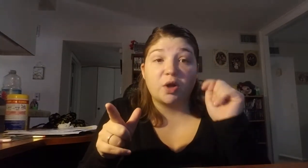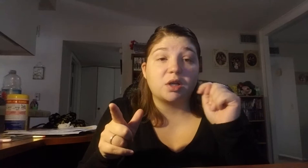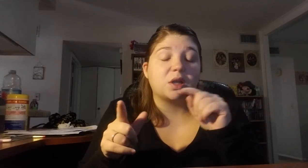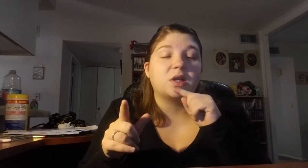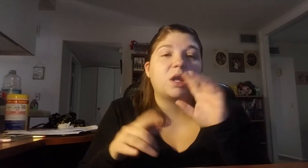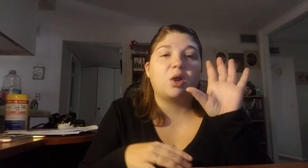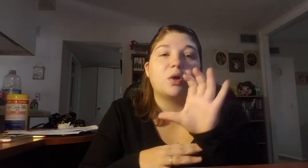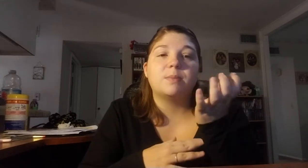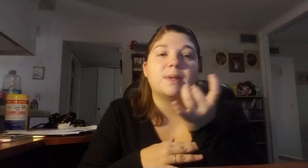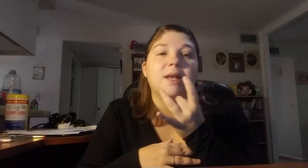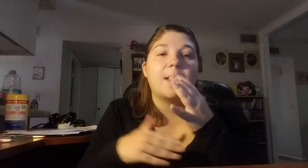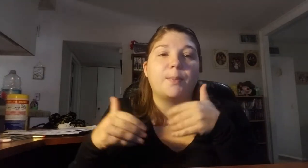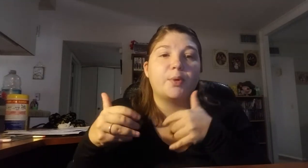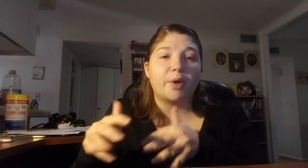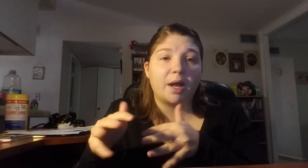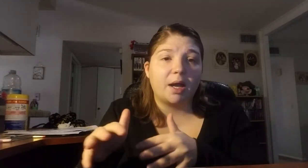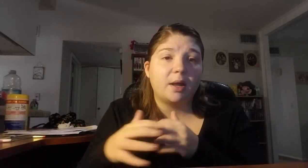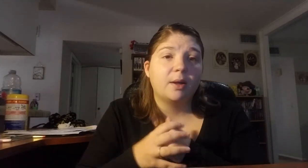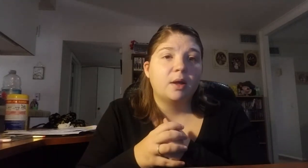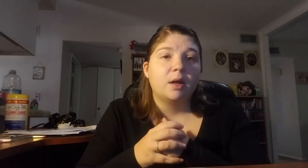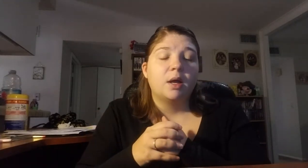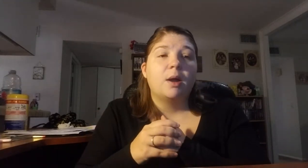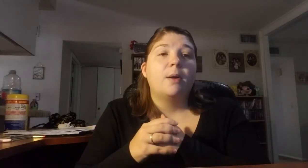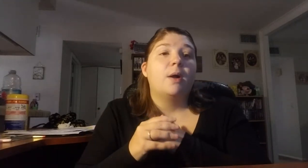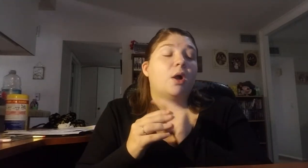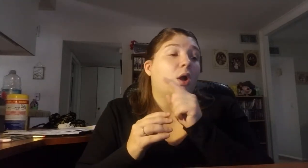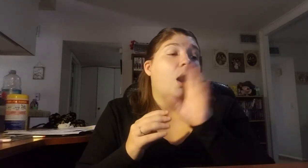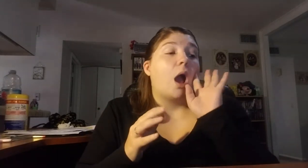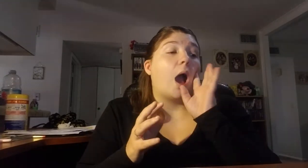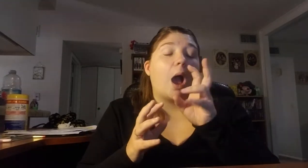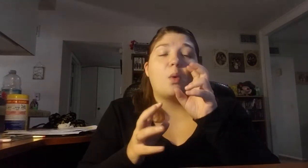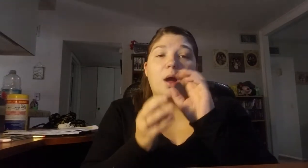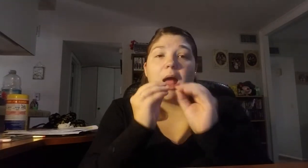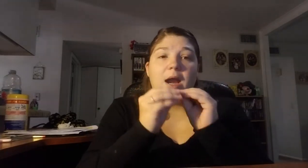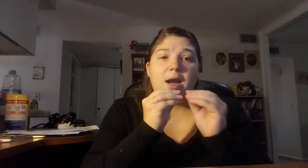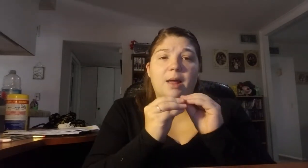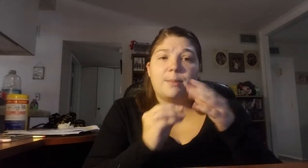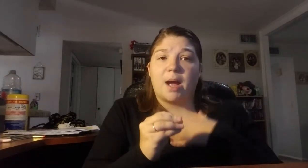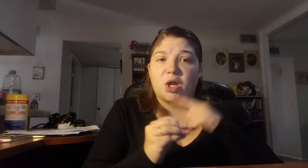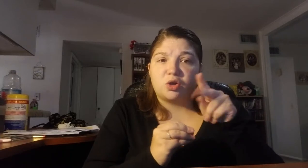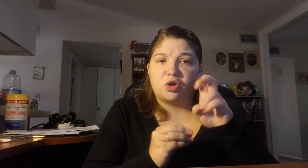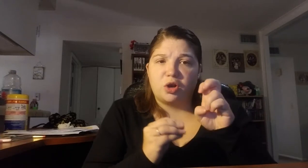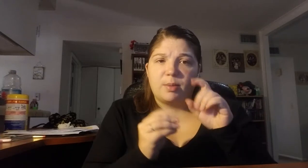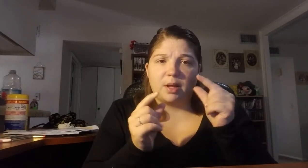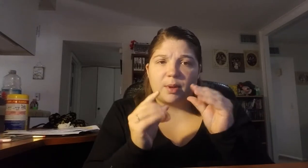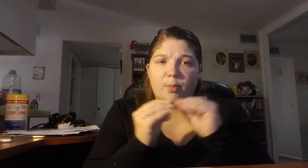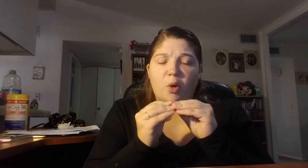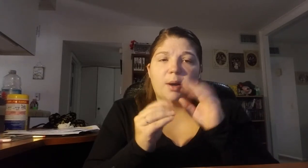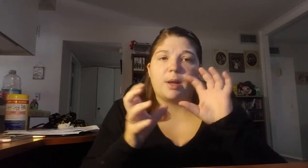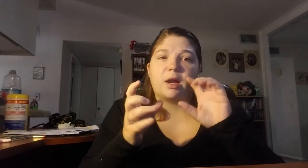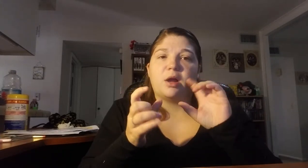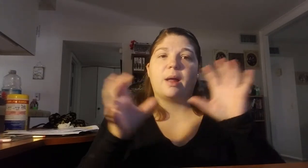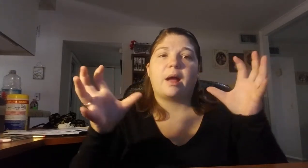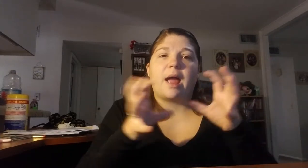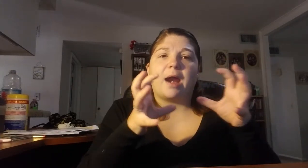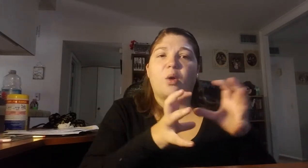Just say Christmas light parade. I will edit my YouTube a little bit more and category